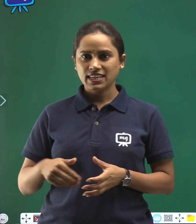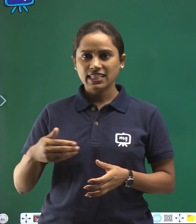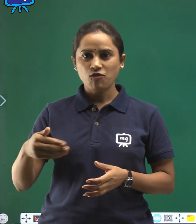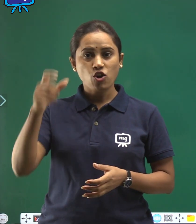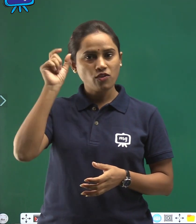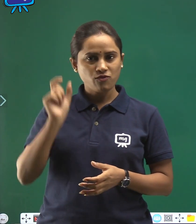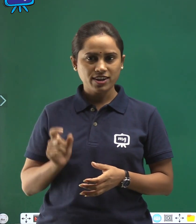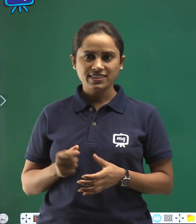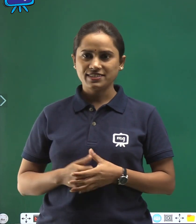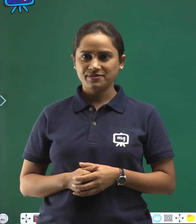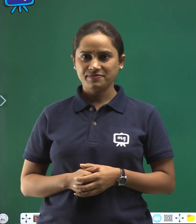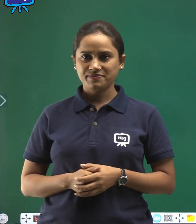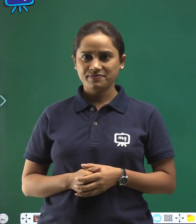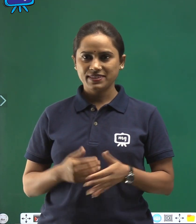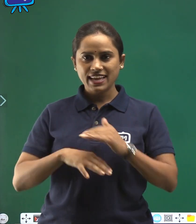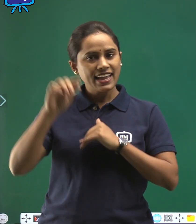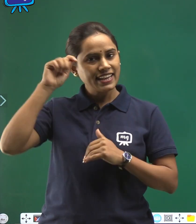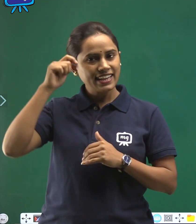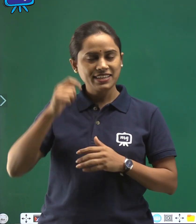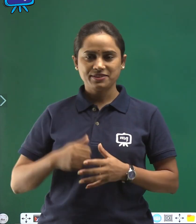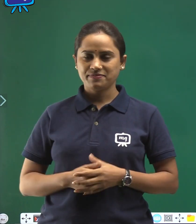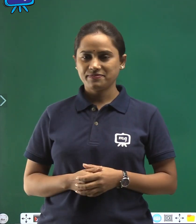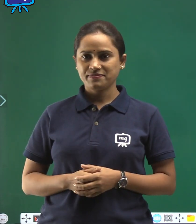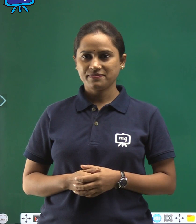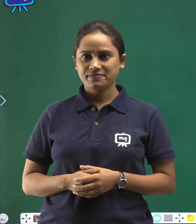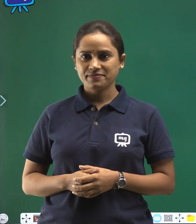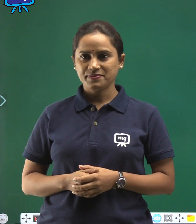following words in English.